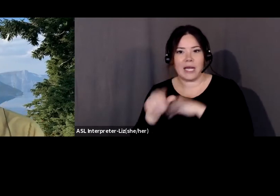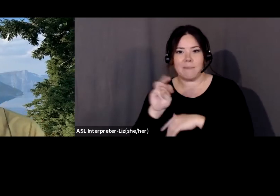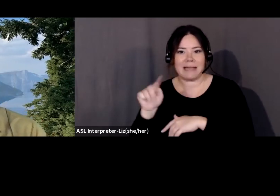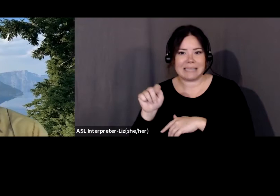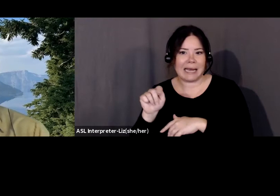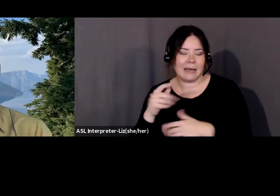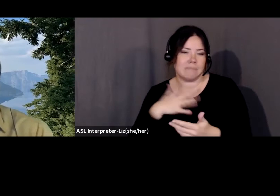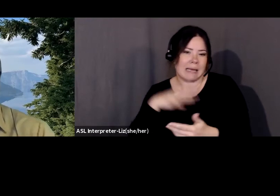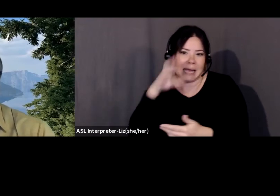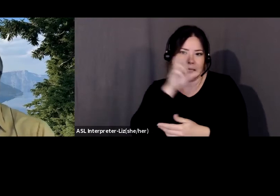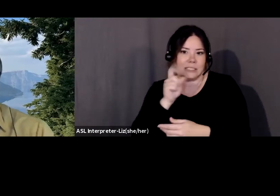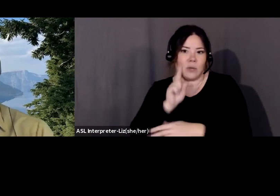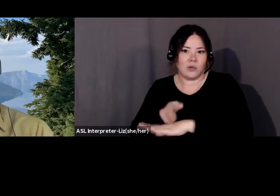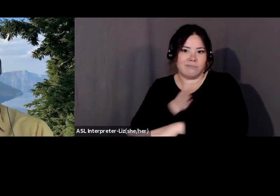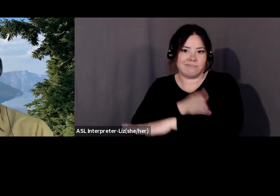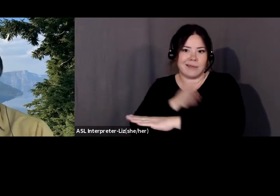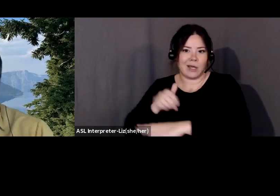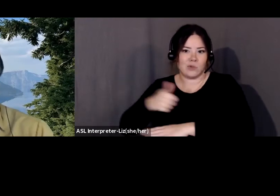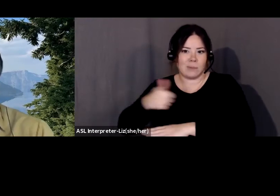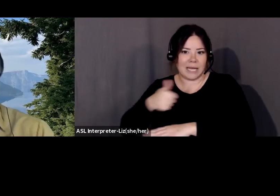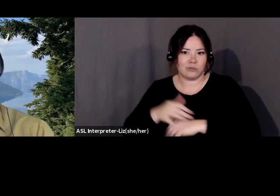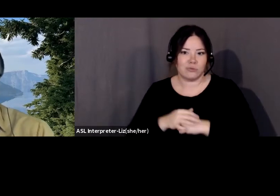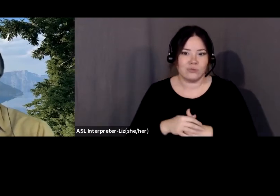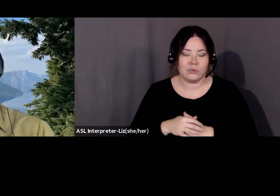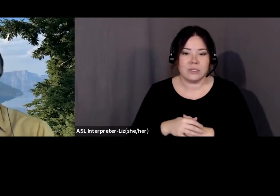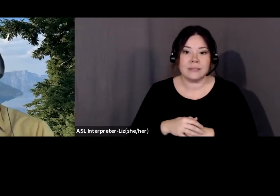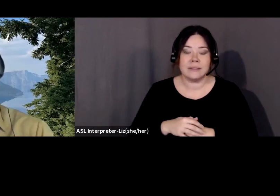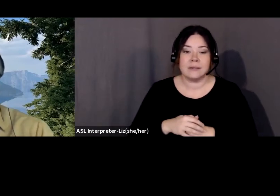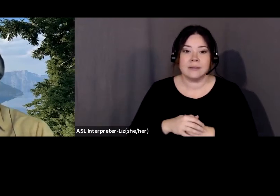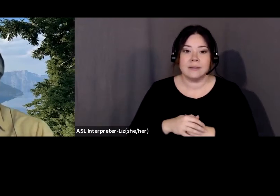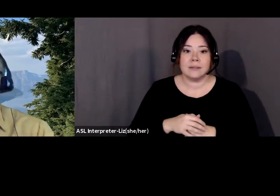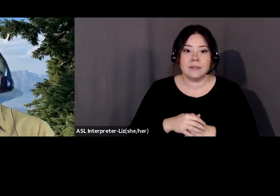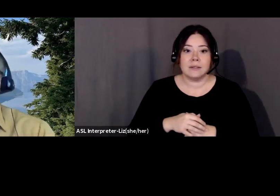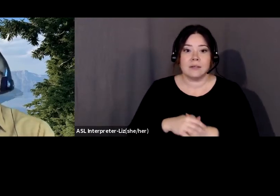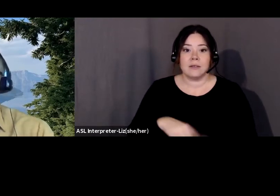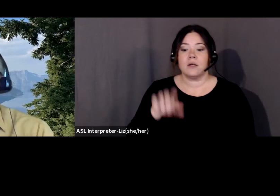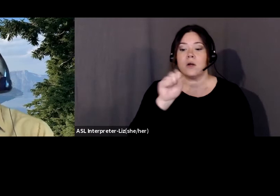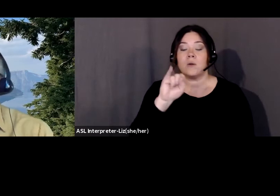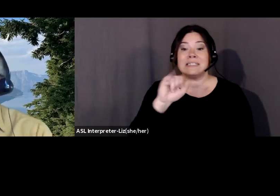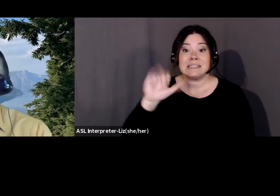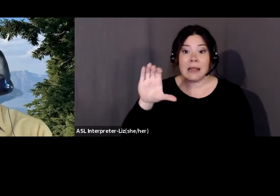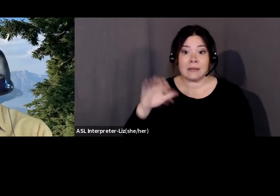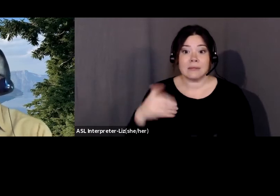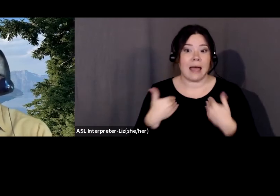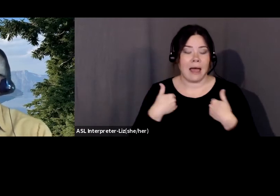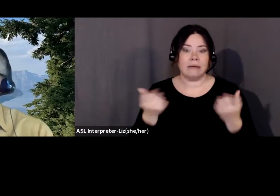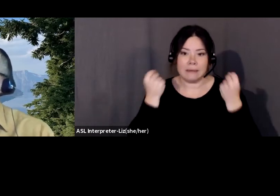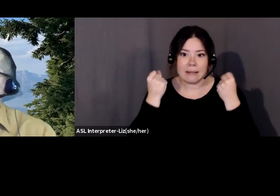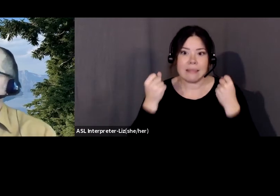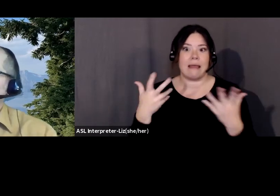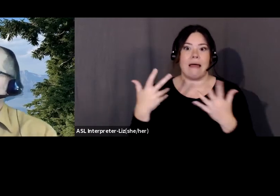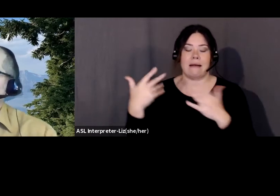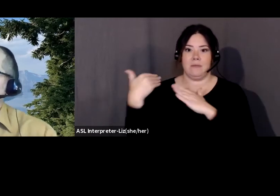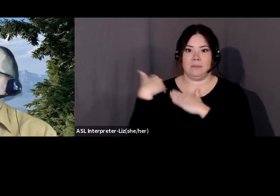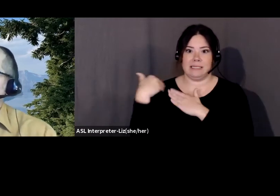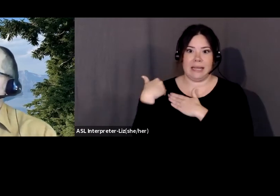those transportation goals. So SILCs have a lot of responsibility with regard